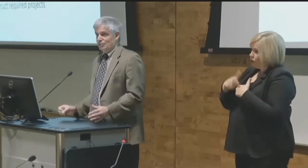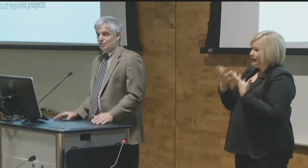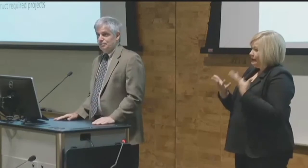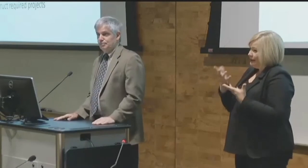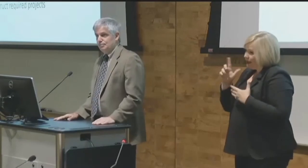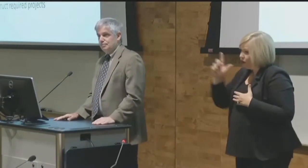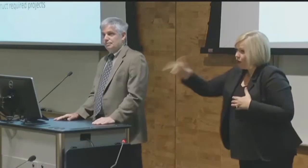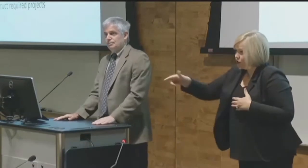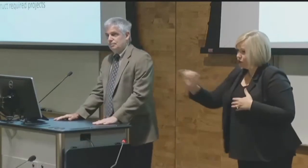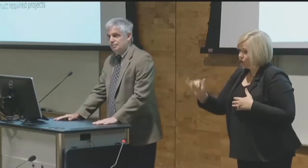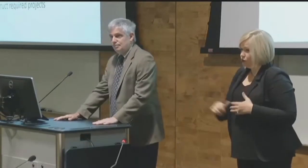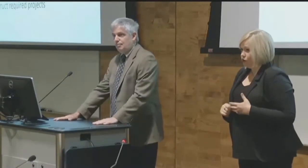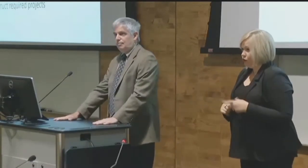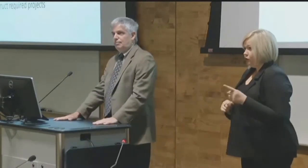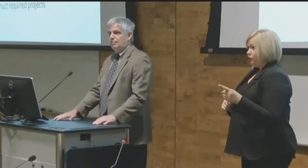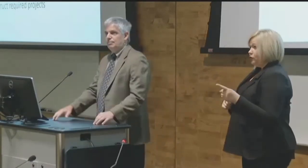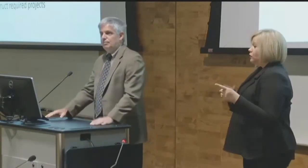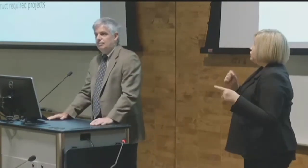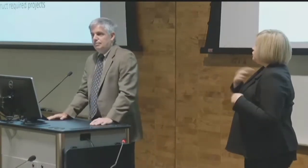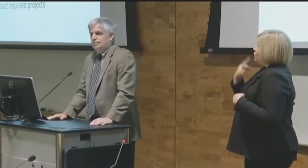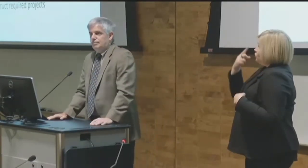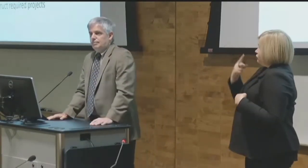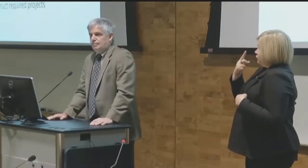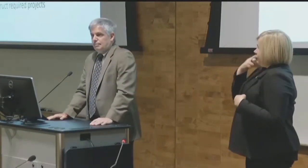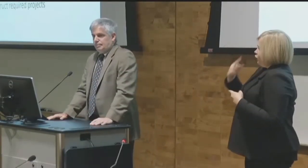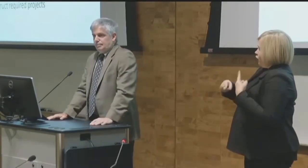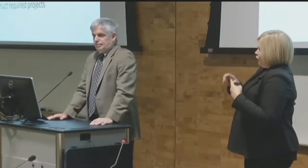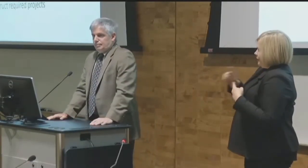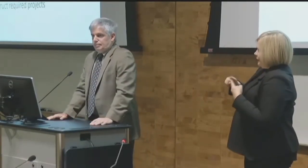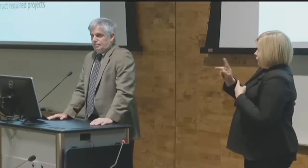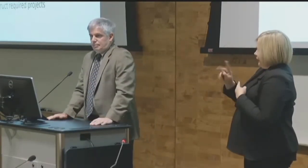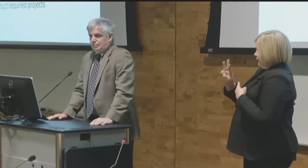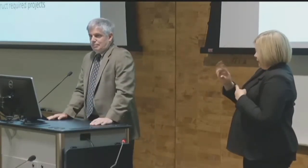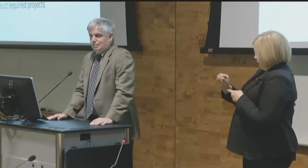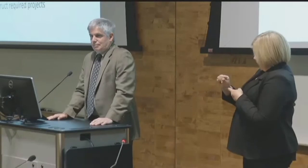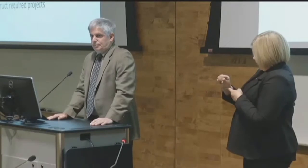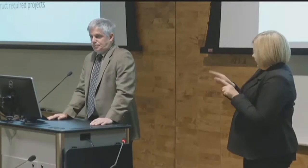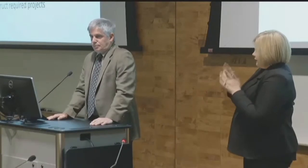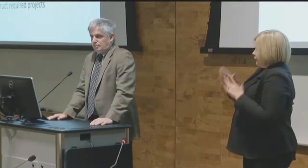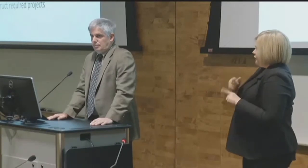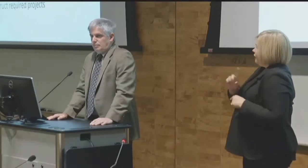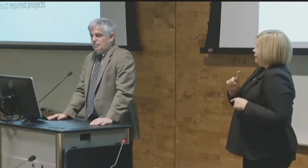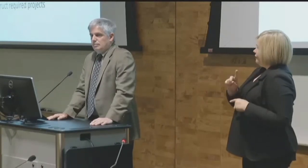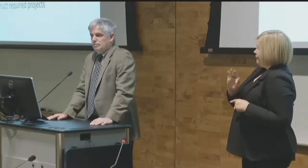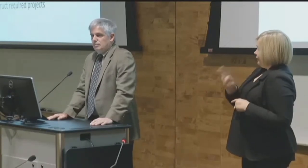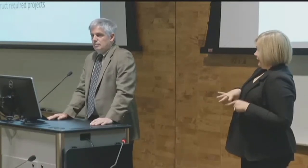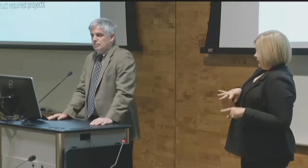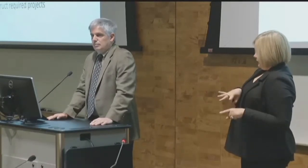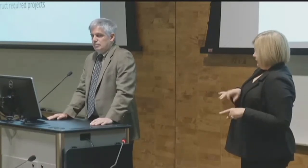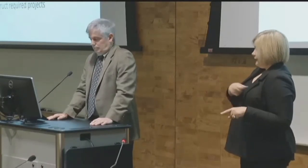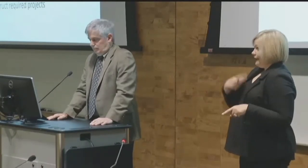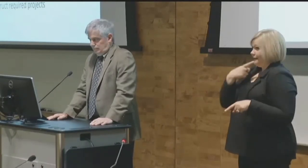potentially long-term. So for the purposes of an argument back to KWA, as a person from Flint, I can